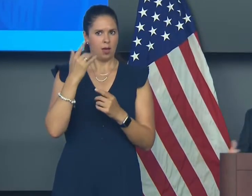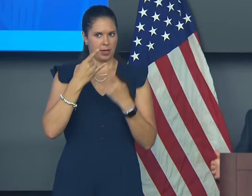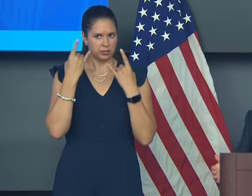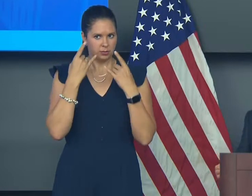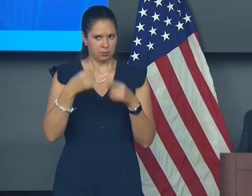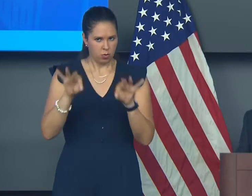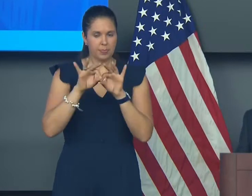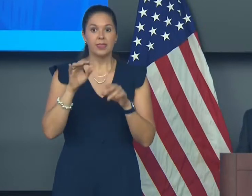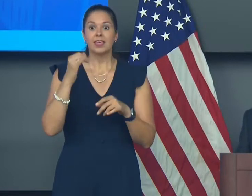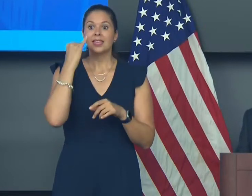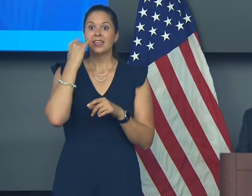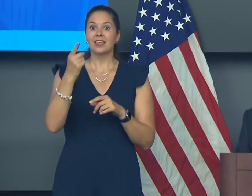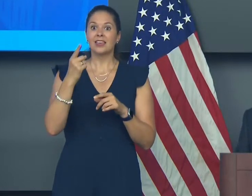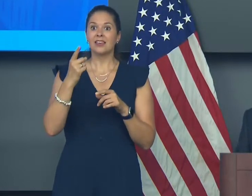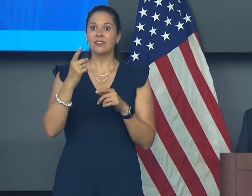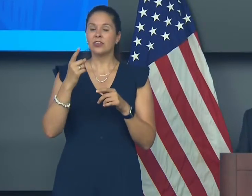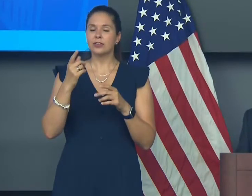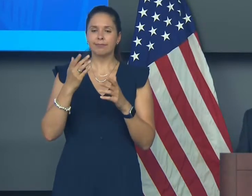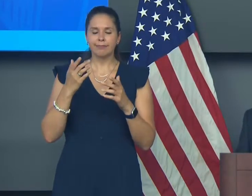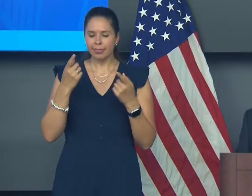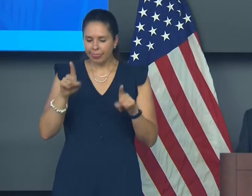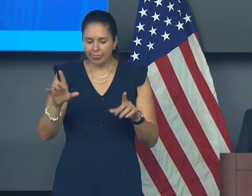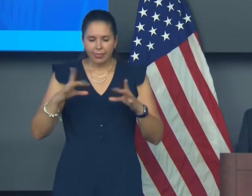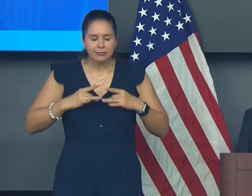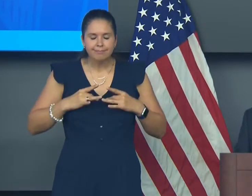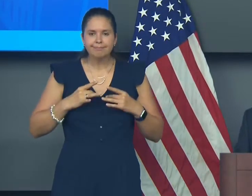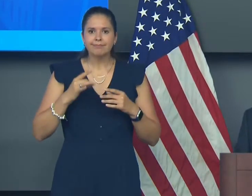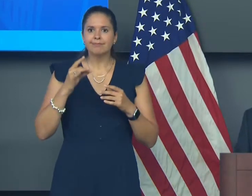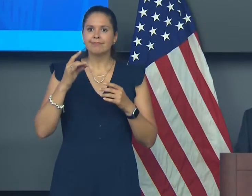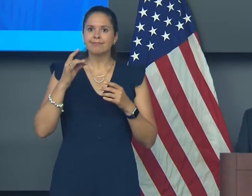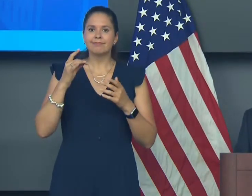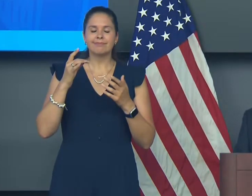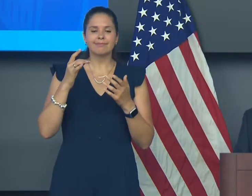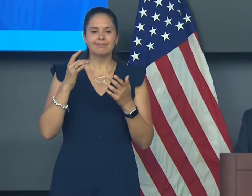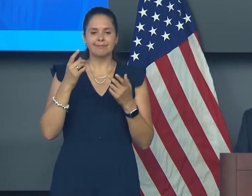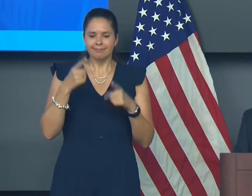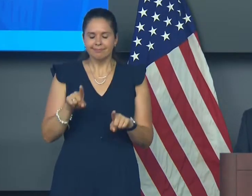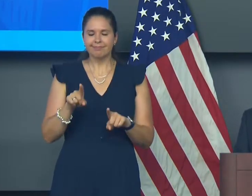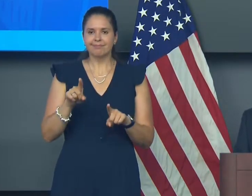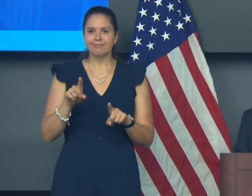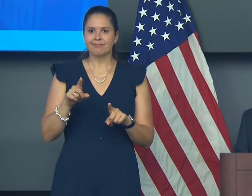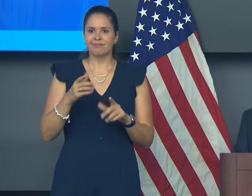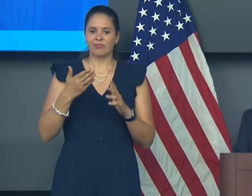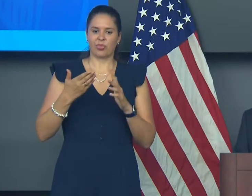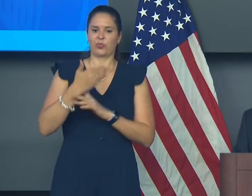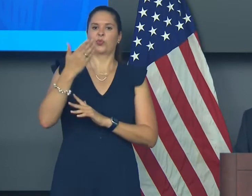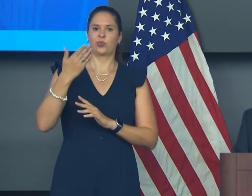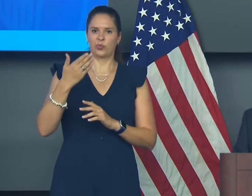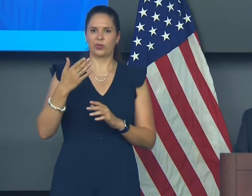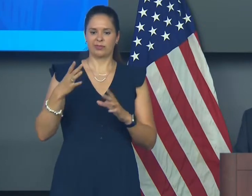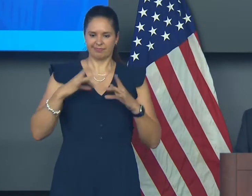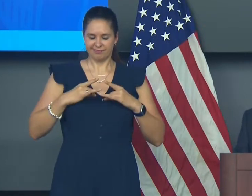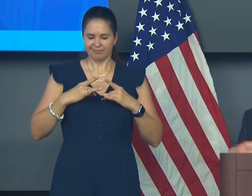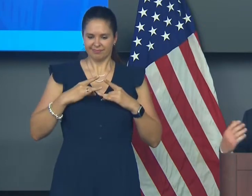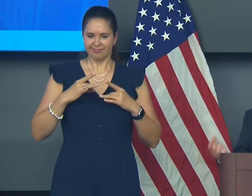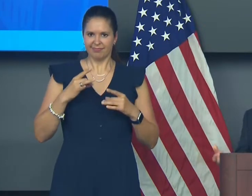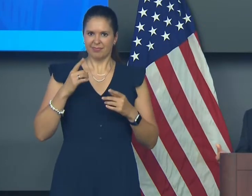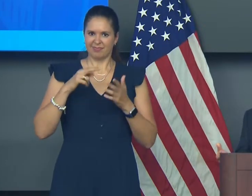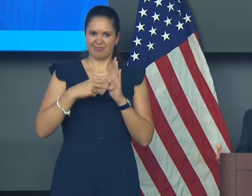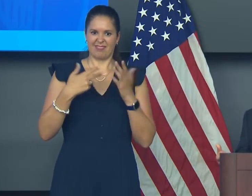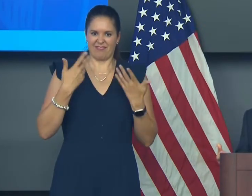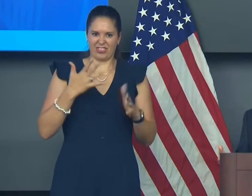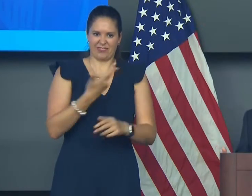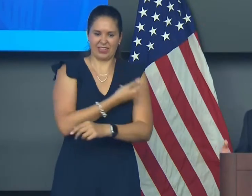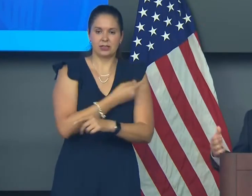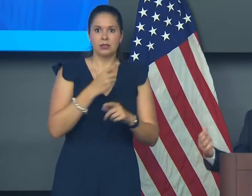if you break through that 8-time reduction in just contracting, if you become a breakthrough case of COVID-19, you likely have just as